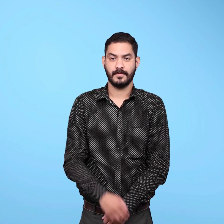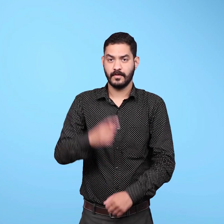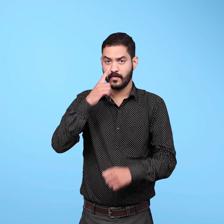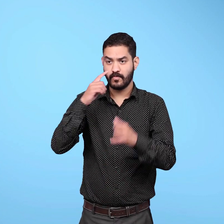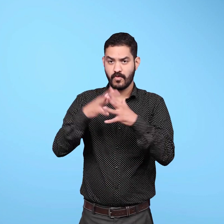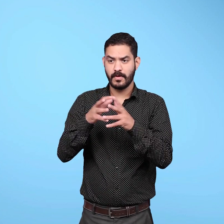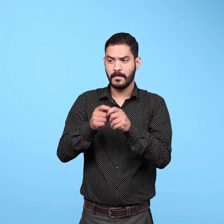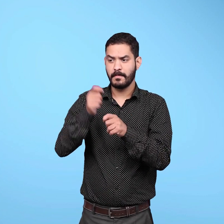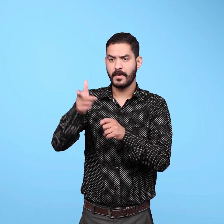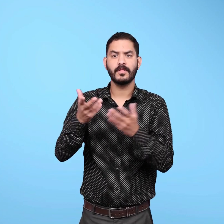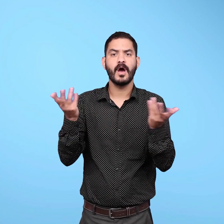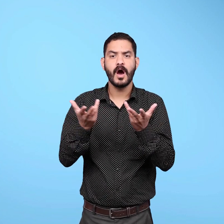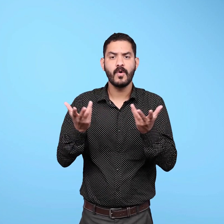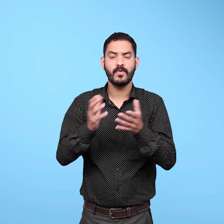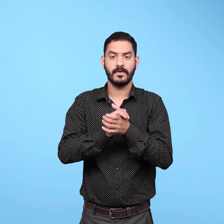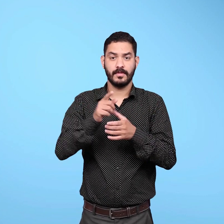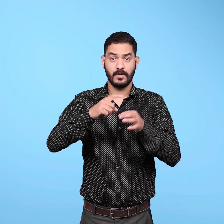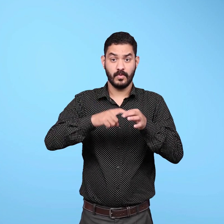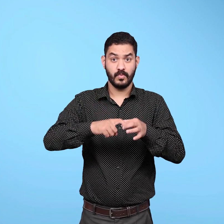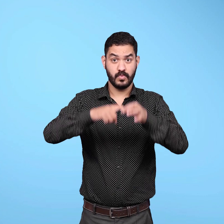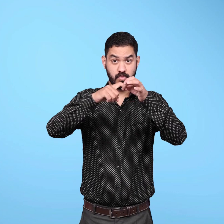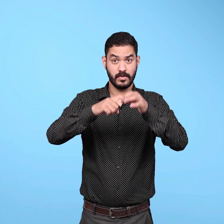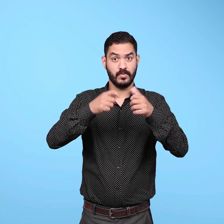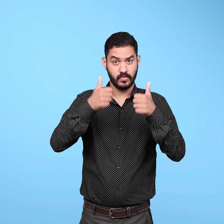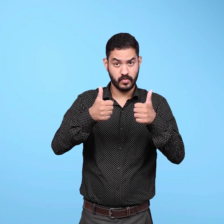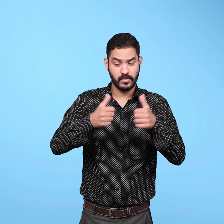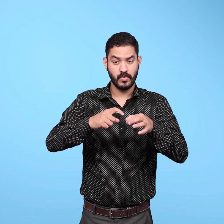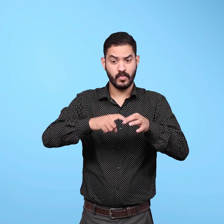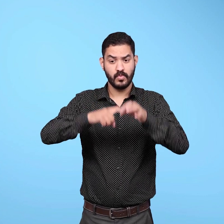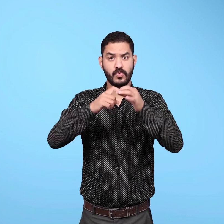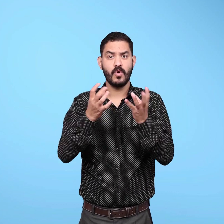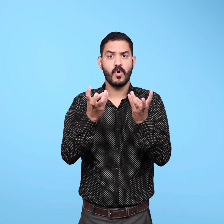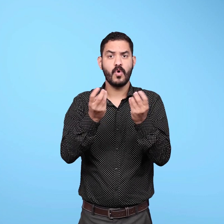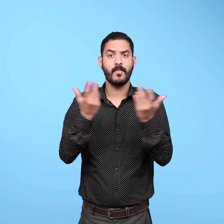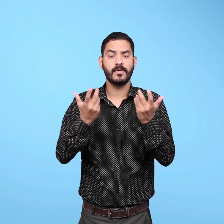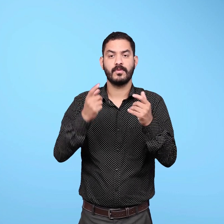They should be paid according to the quality and quantity of work.